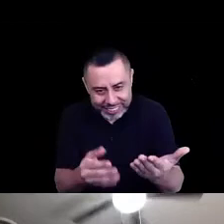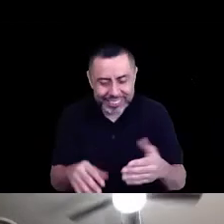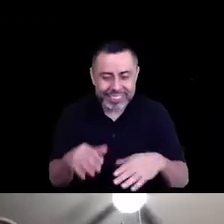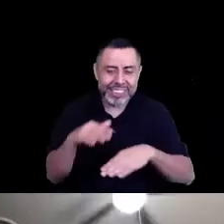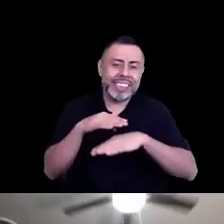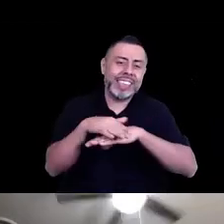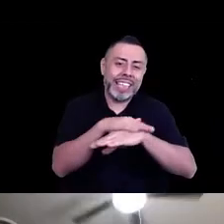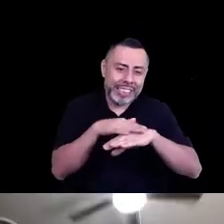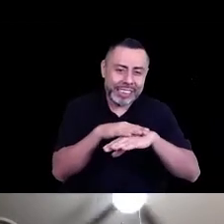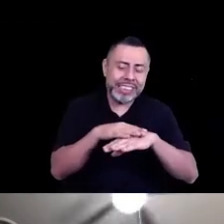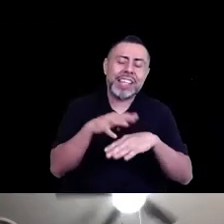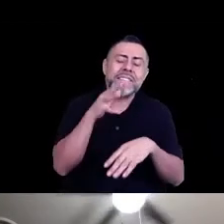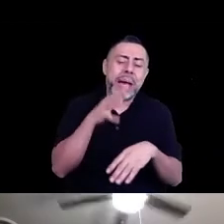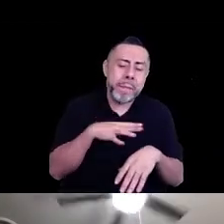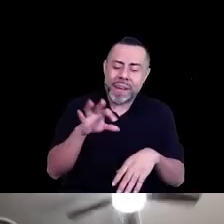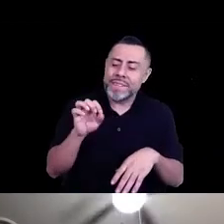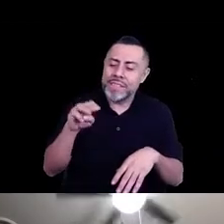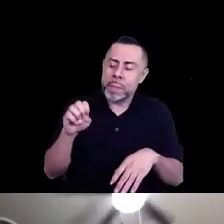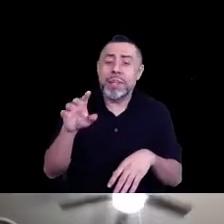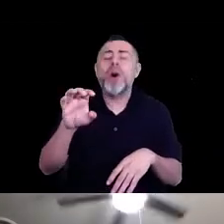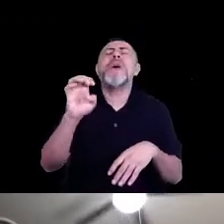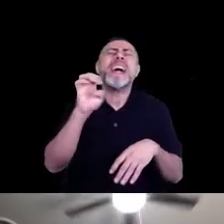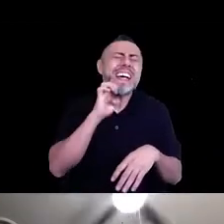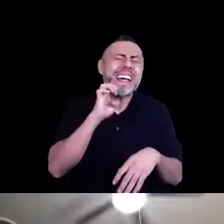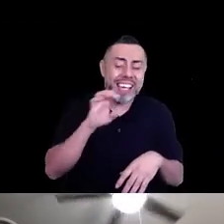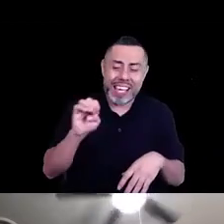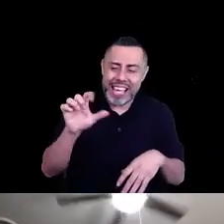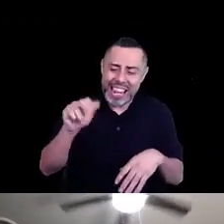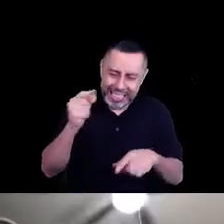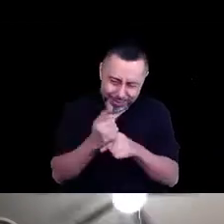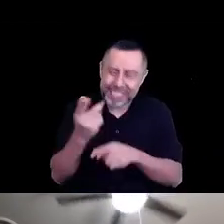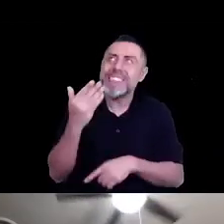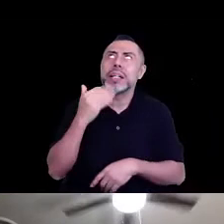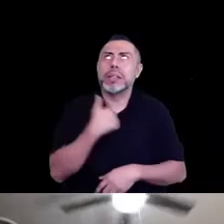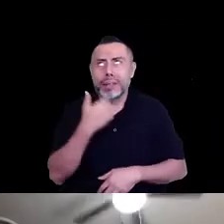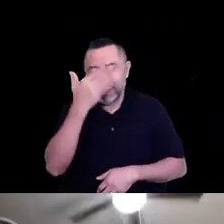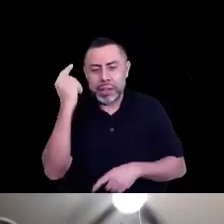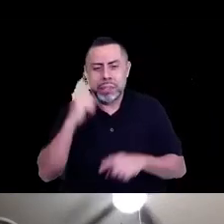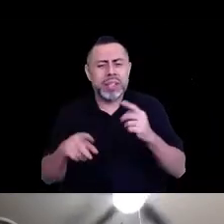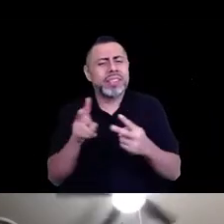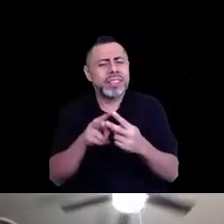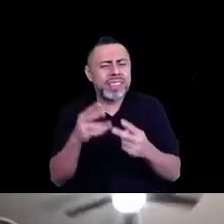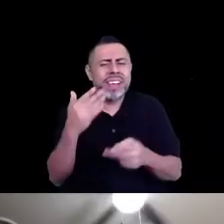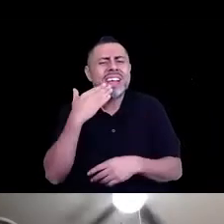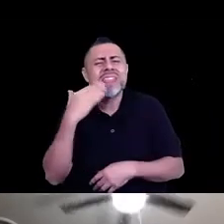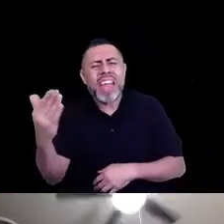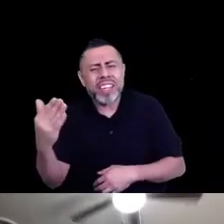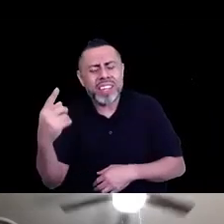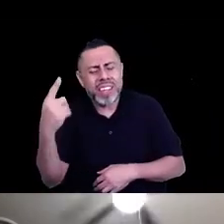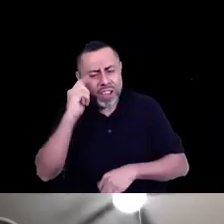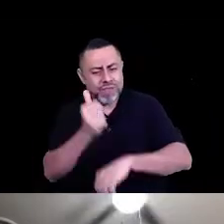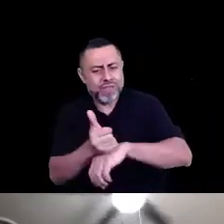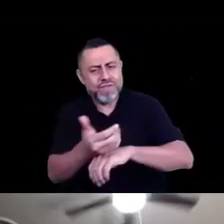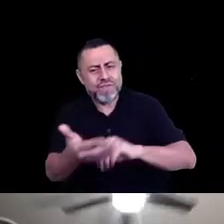Femme for Elena. Doing everything. Elena, thank you. I'm sorry. I want to thank them as well for doing this. I think that's